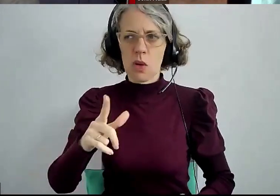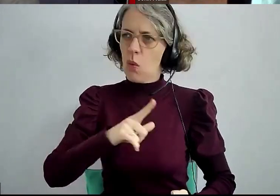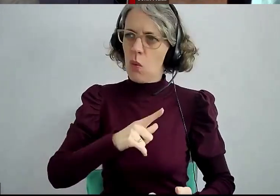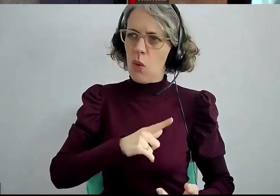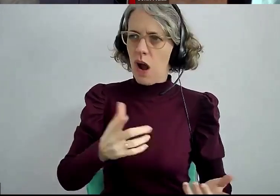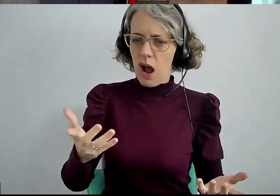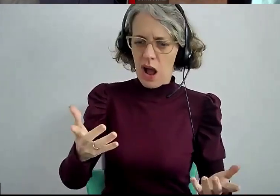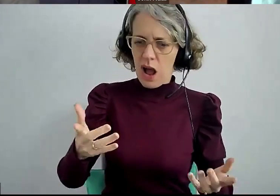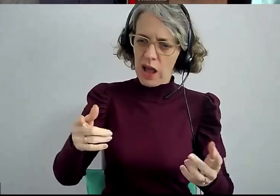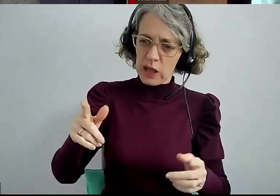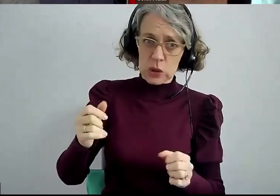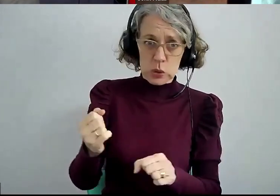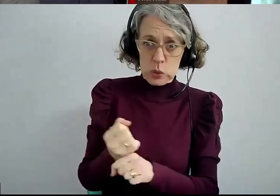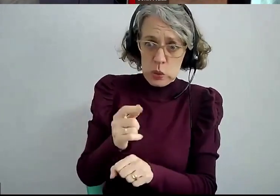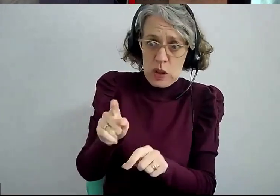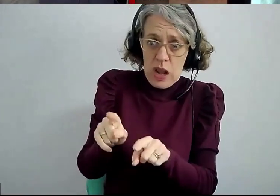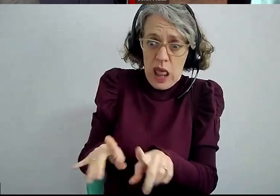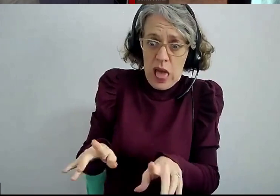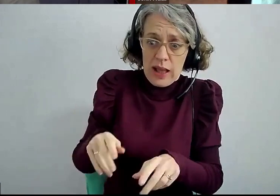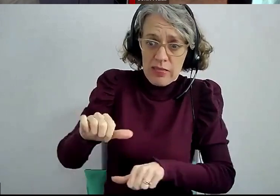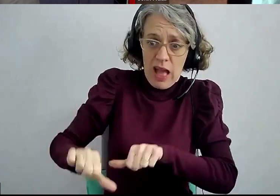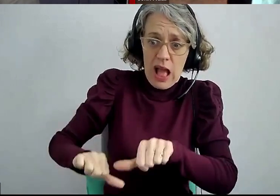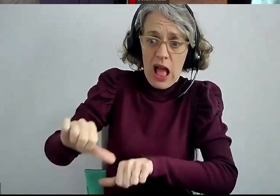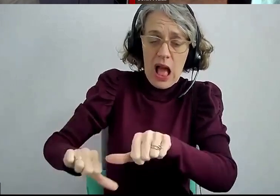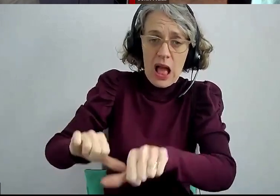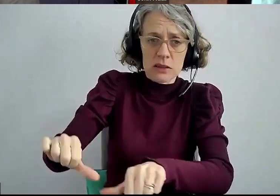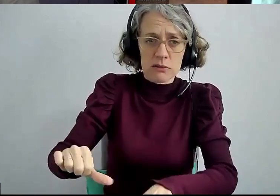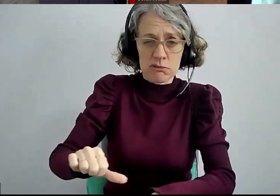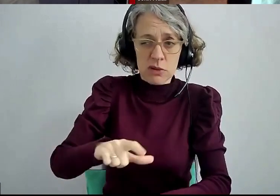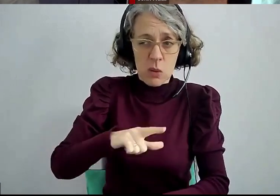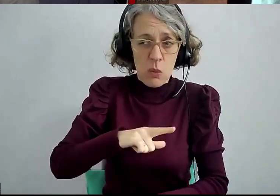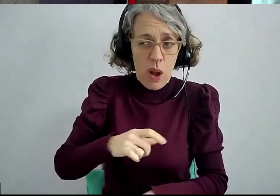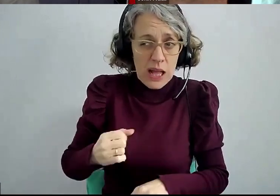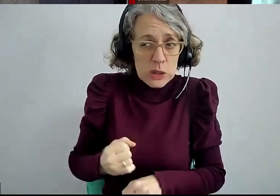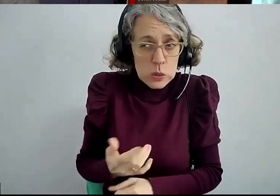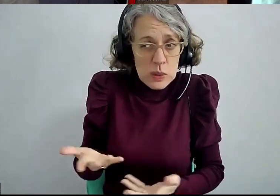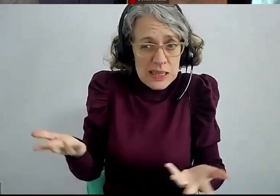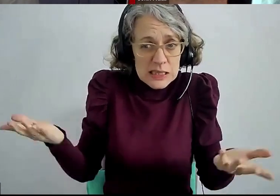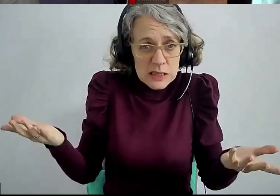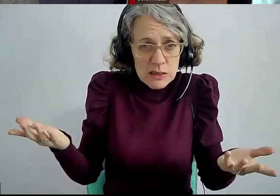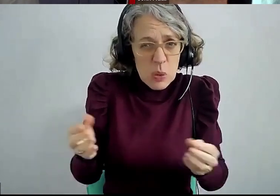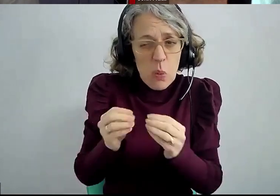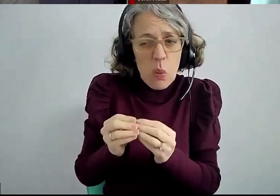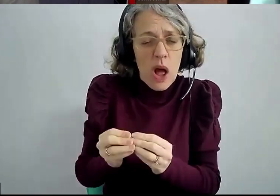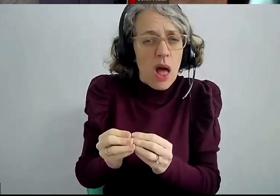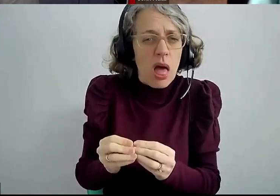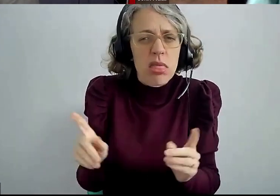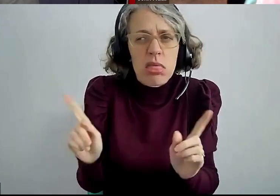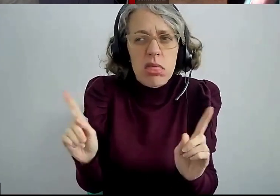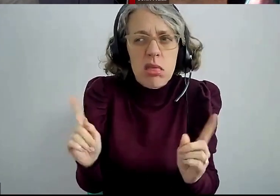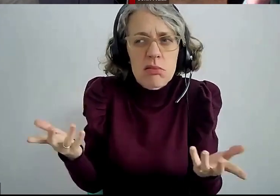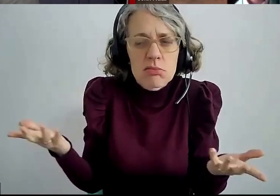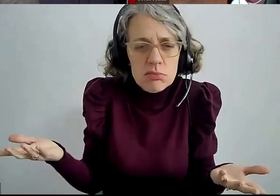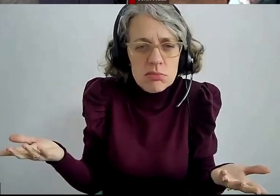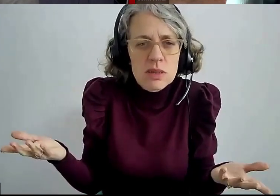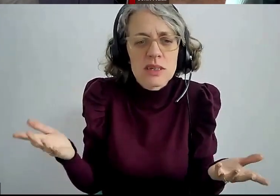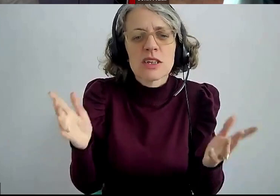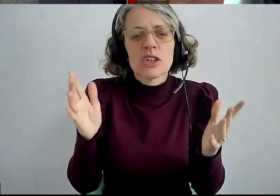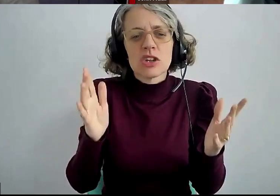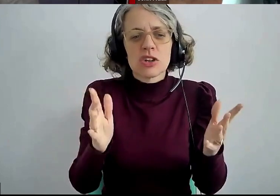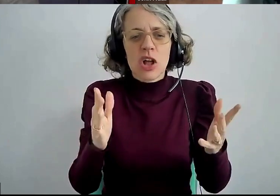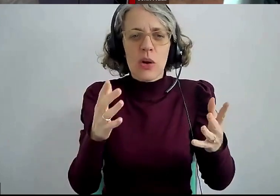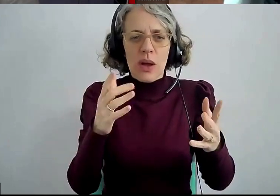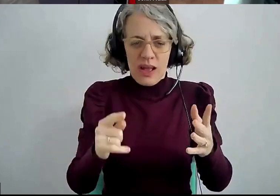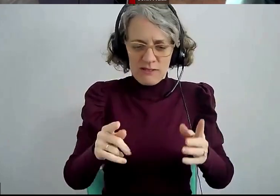this way? Why are we doing it at all? Why is it worthwhile? So you've got a kind of